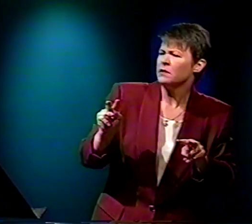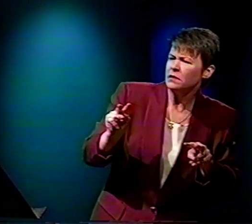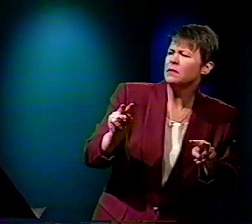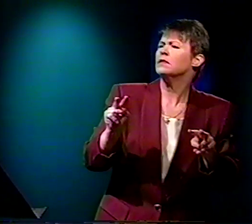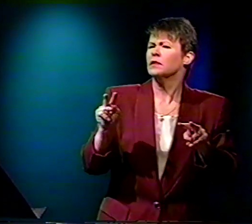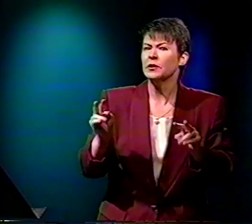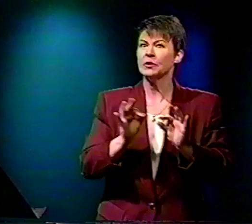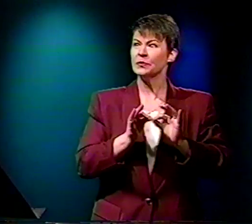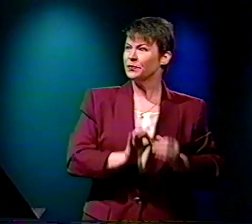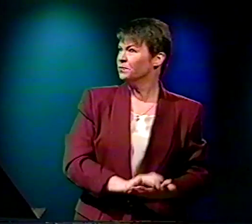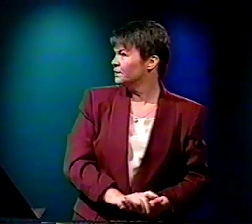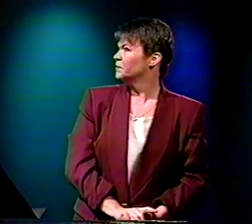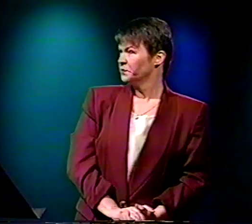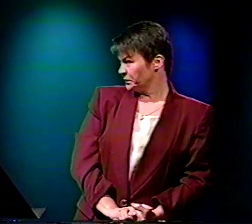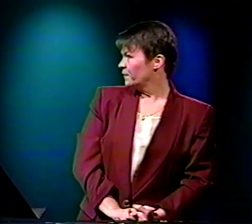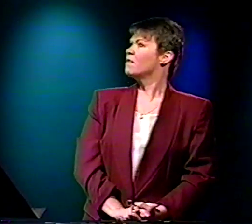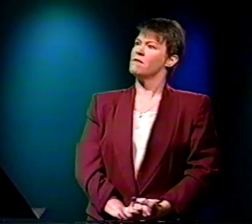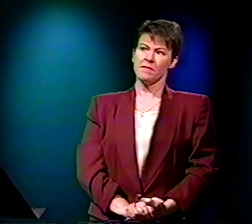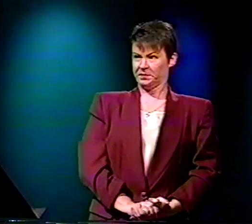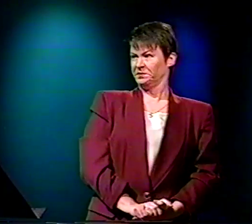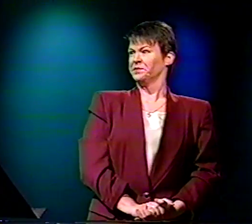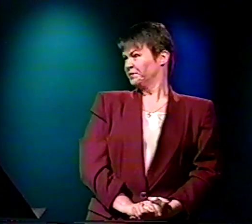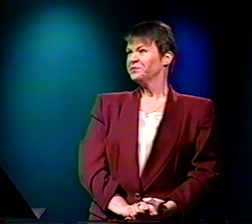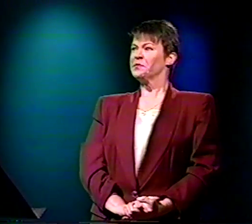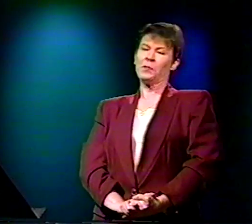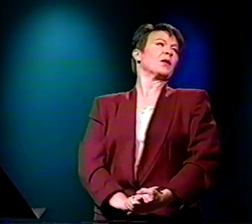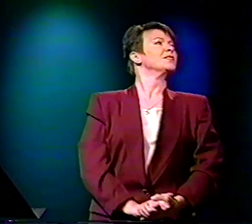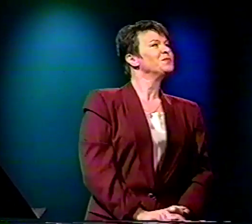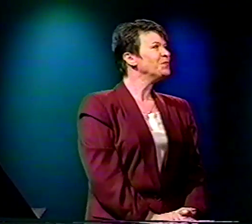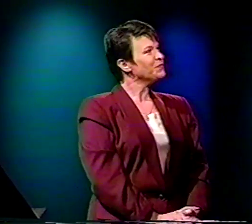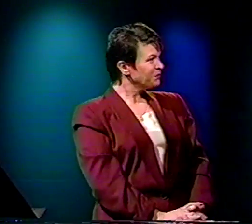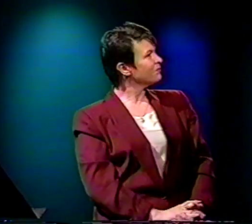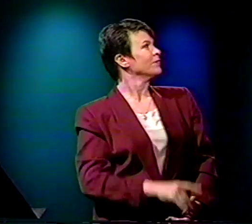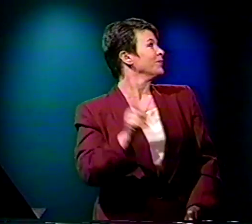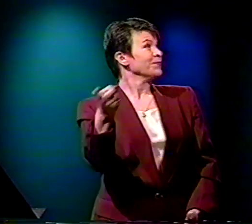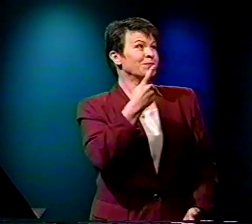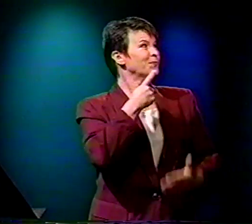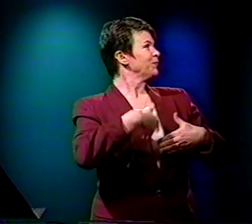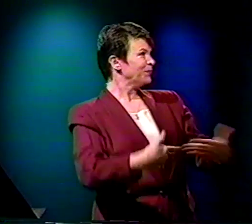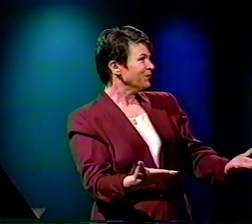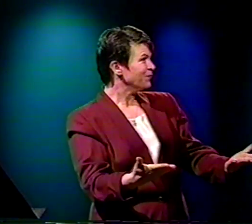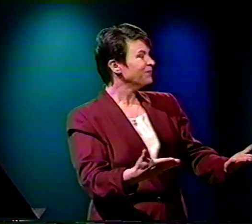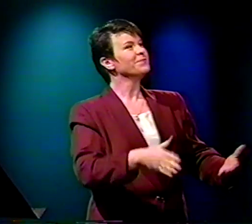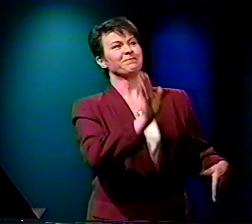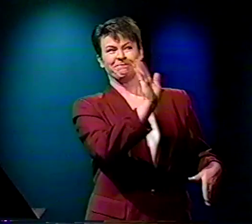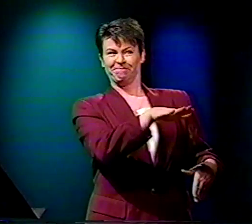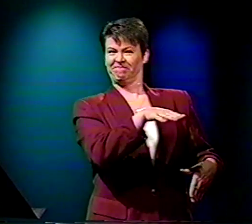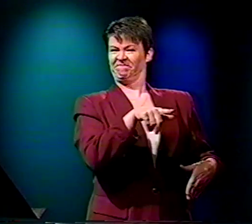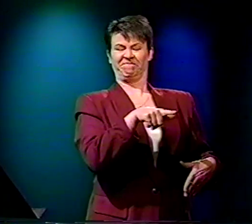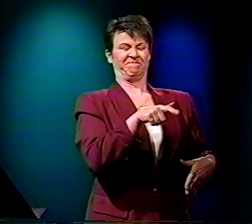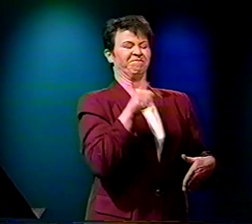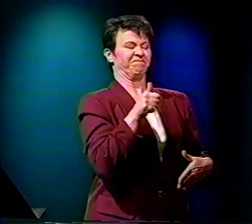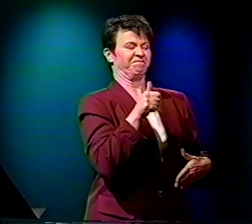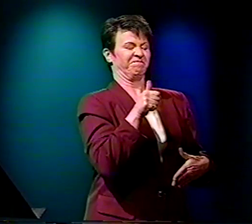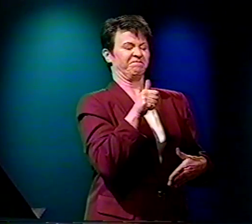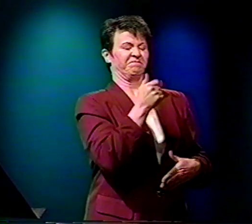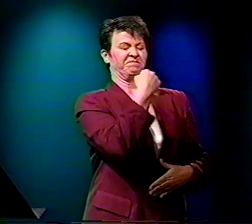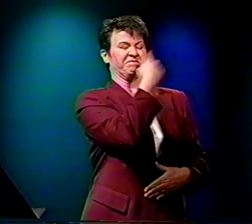what he had seen. And the Don is quietly waiting while the interpreter listens to everything that she sees him say. And then the interpreter turns to the Don and